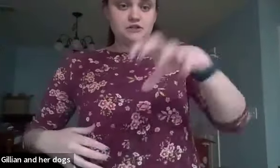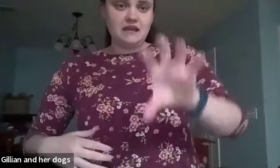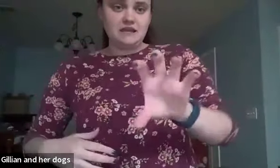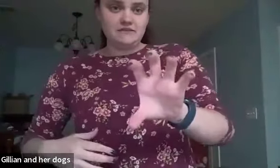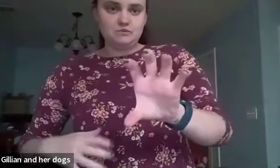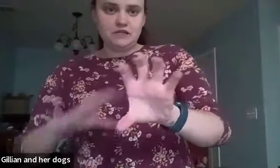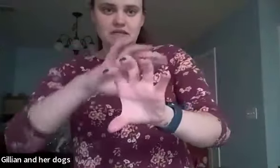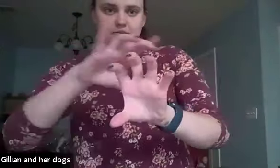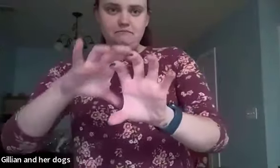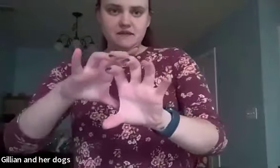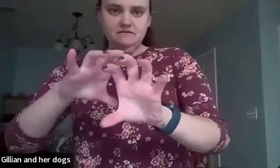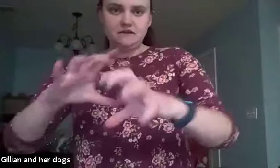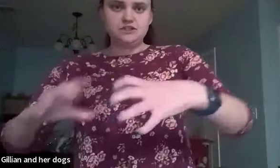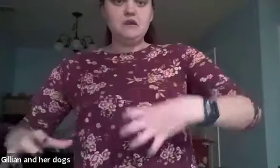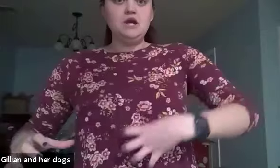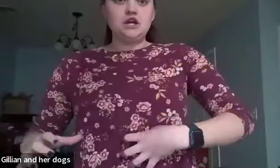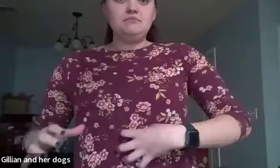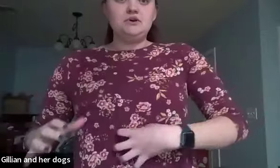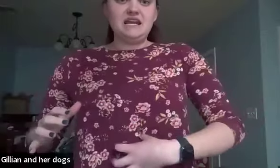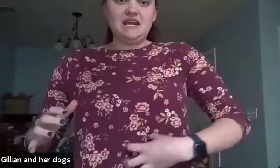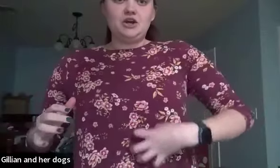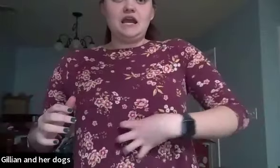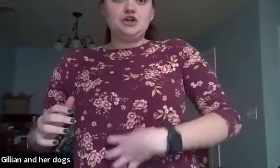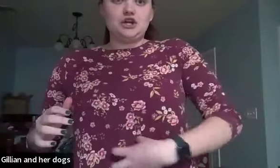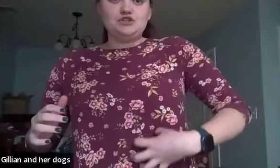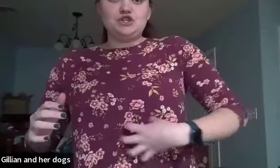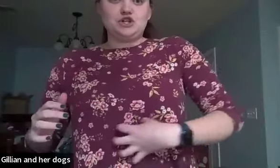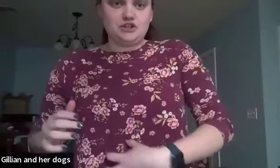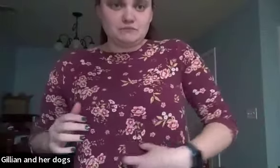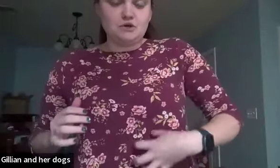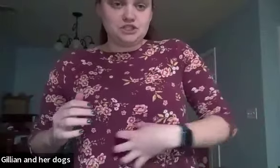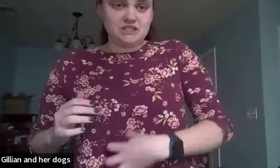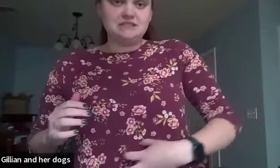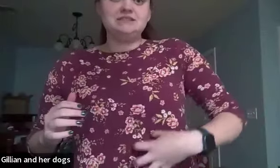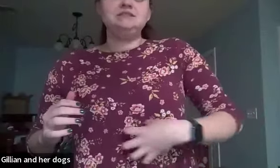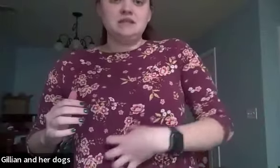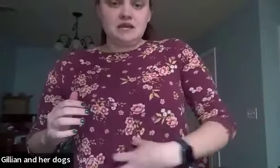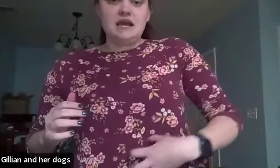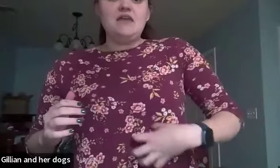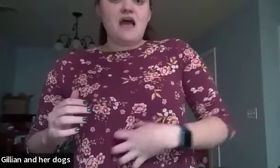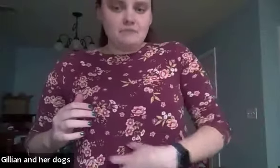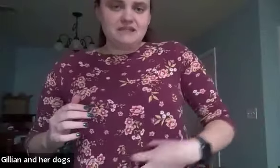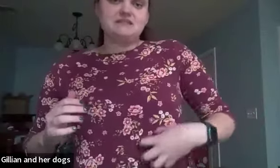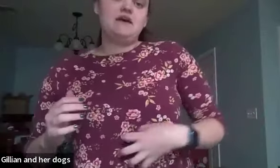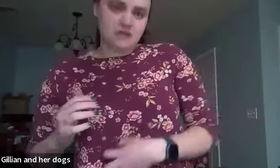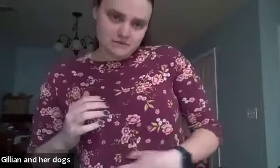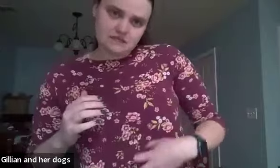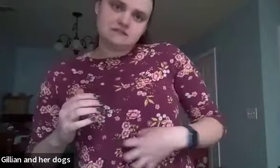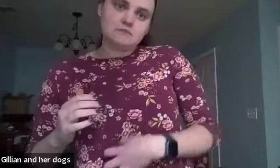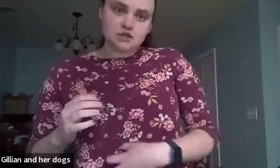your hand in this weird, like, bent finger shape. You're gonna put it here, and you're gonna go circular motion. And that means like having an upset stomach,